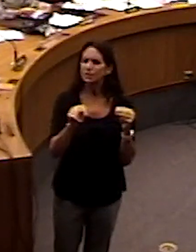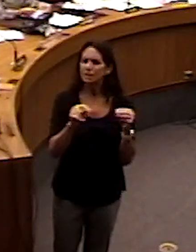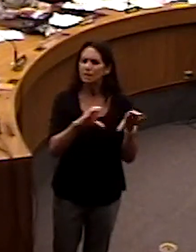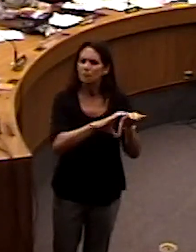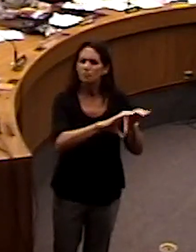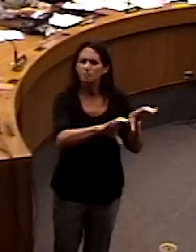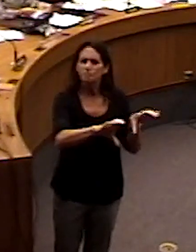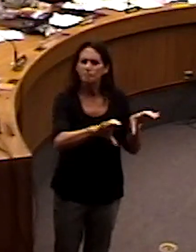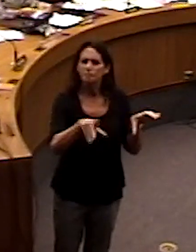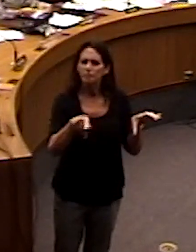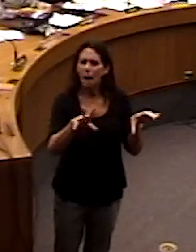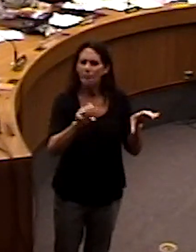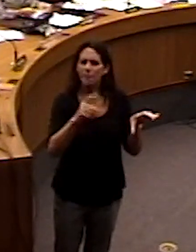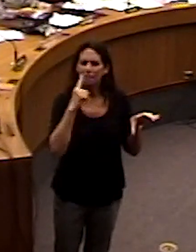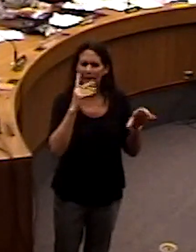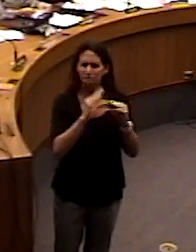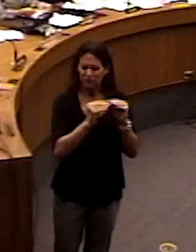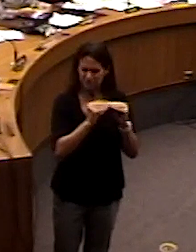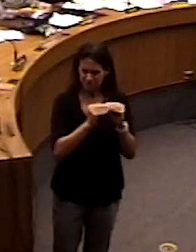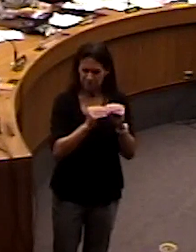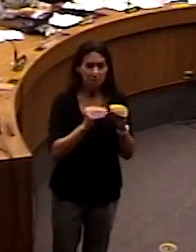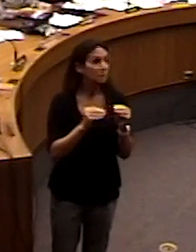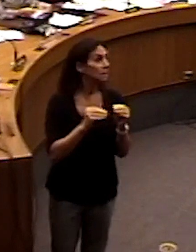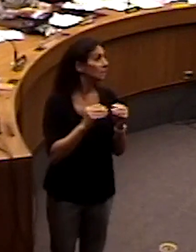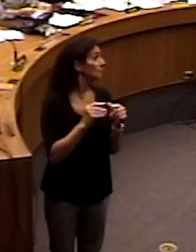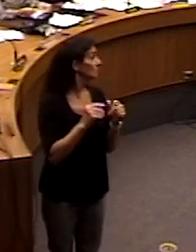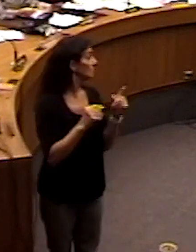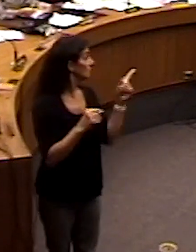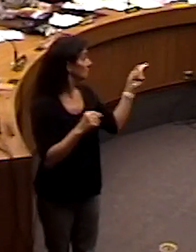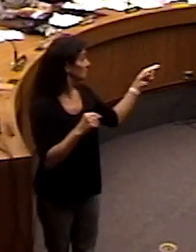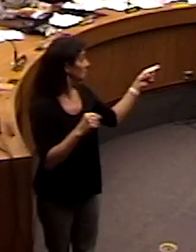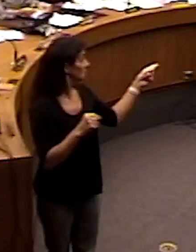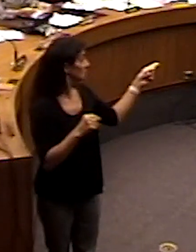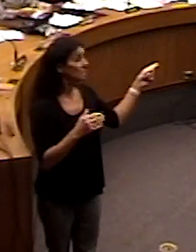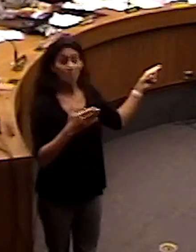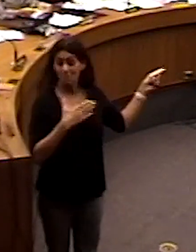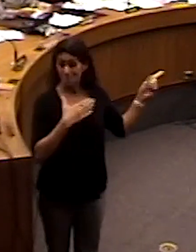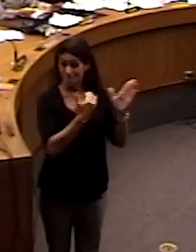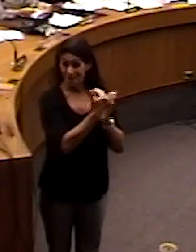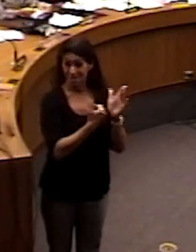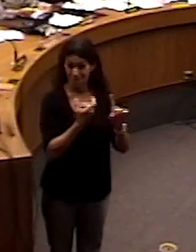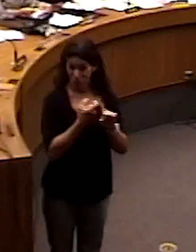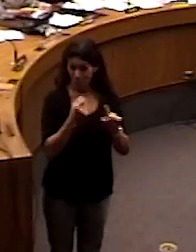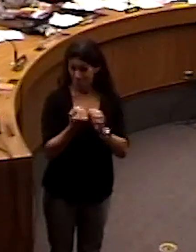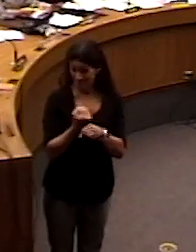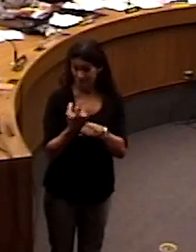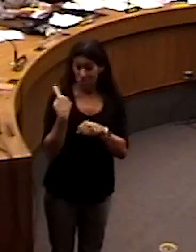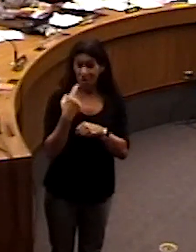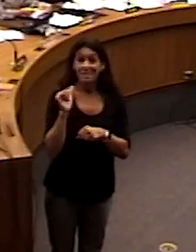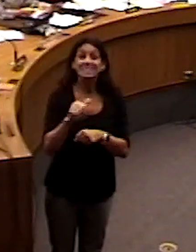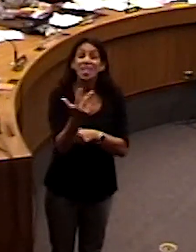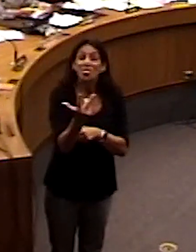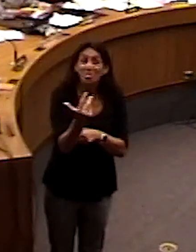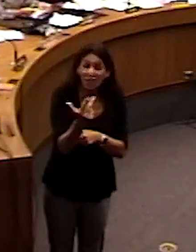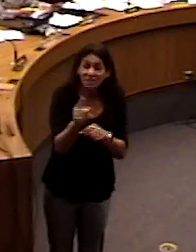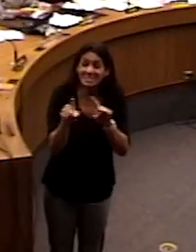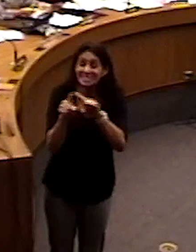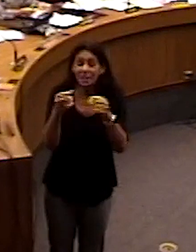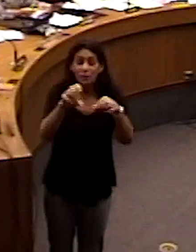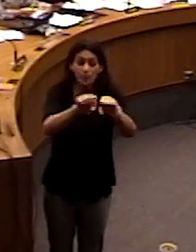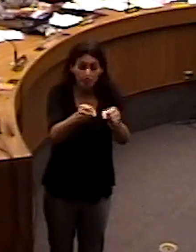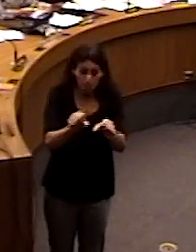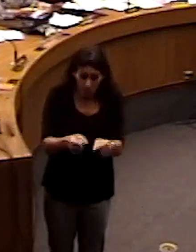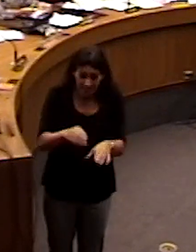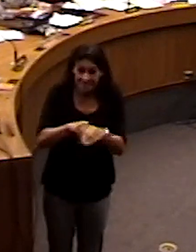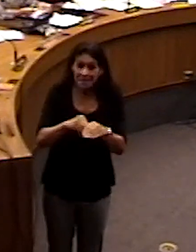did. But this is, I mean, this is my list from last year. This is like 13 different breaks that affected,